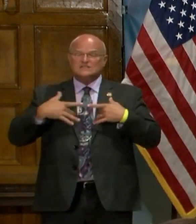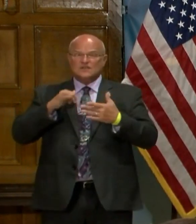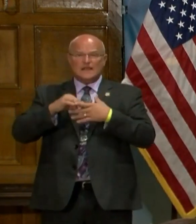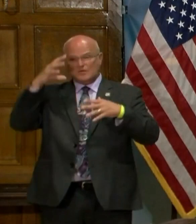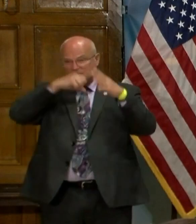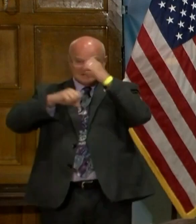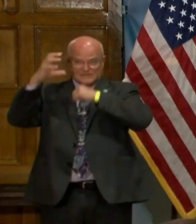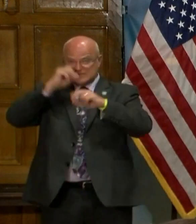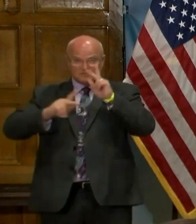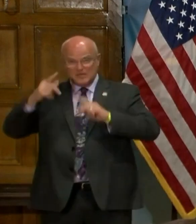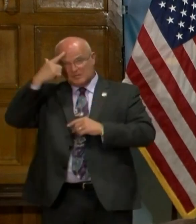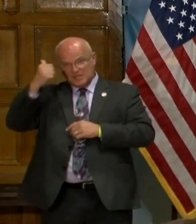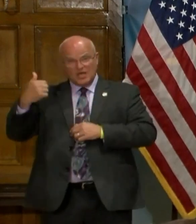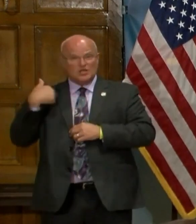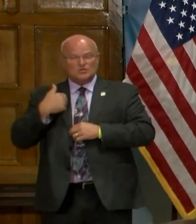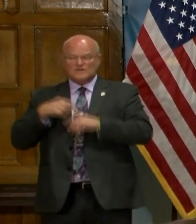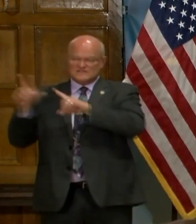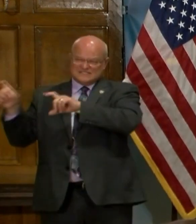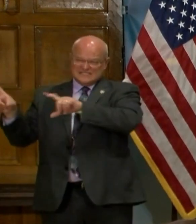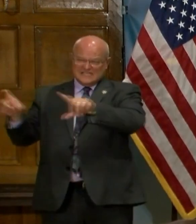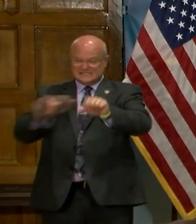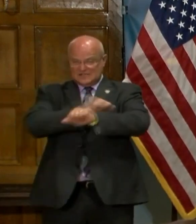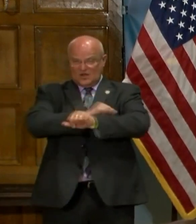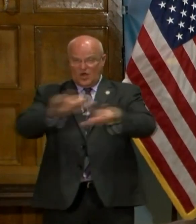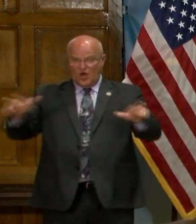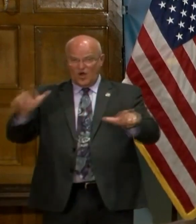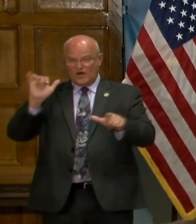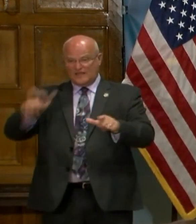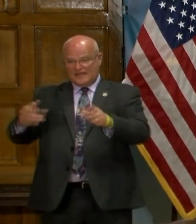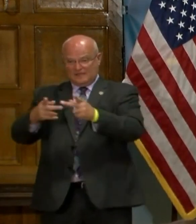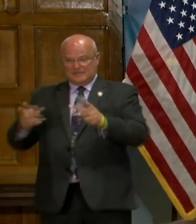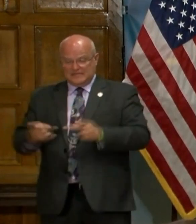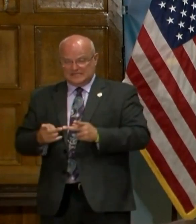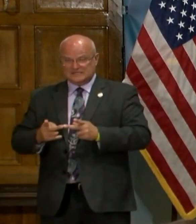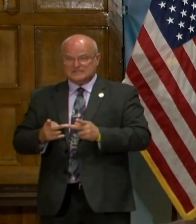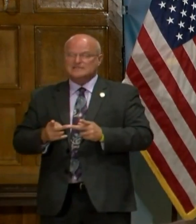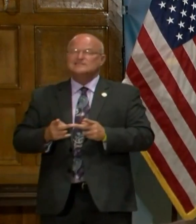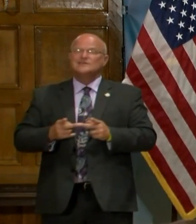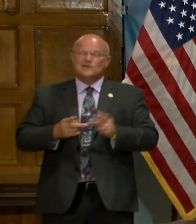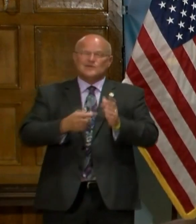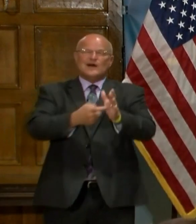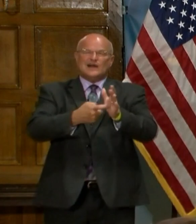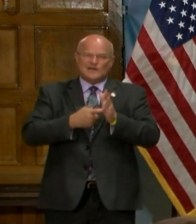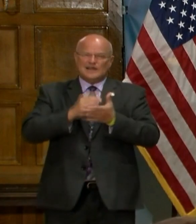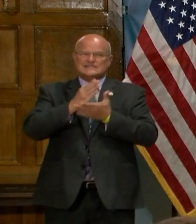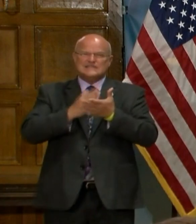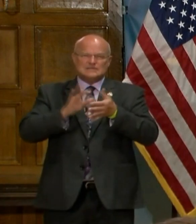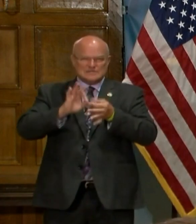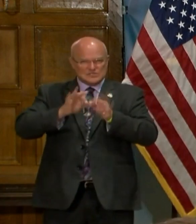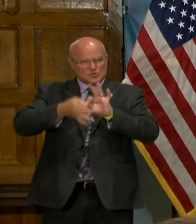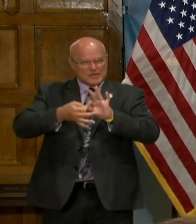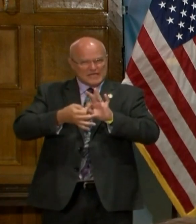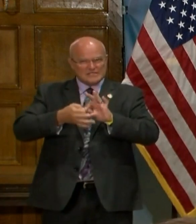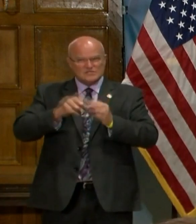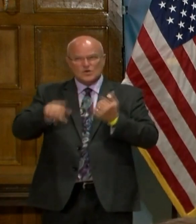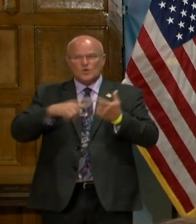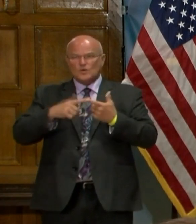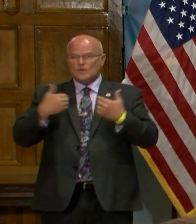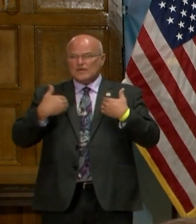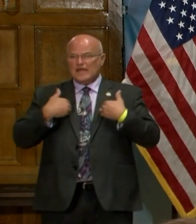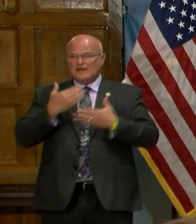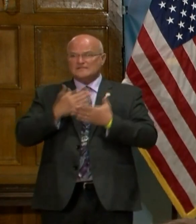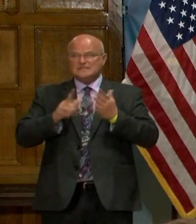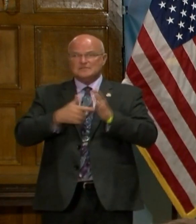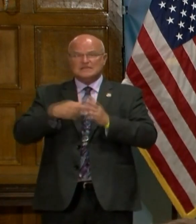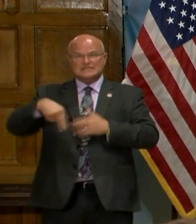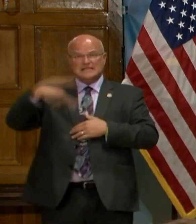that we're missing people because we've tested everyone in that facility. So it does require some interpretation. So when we have some